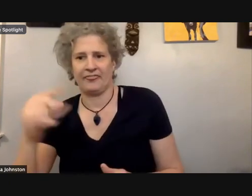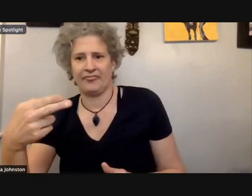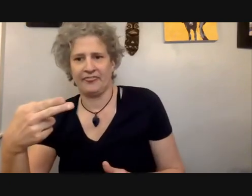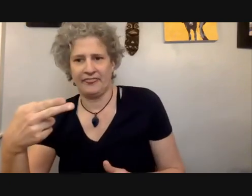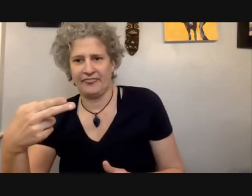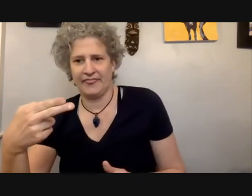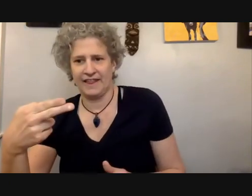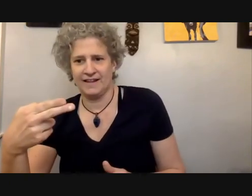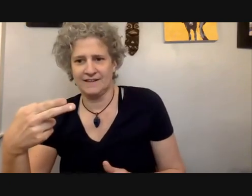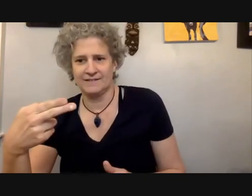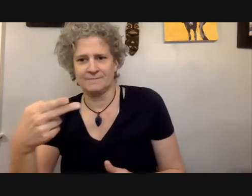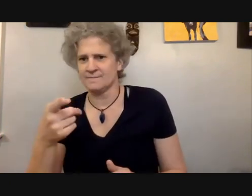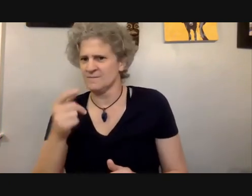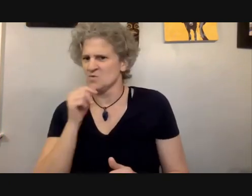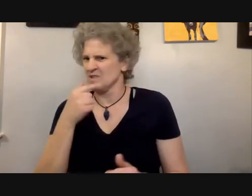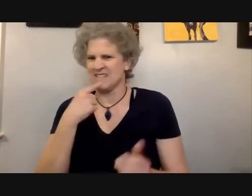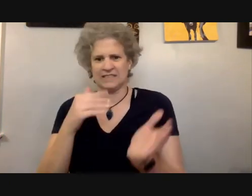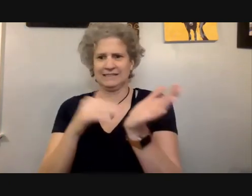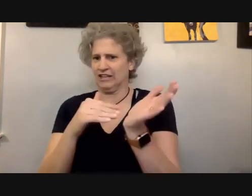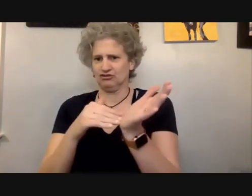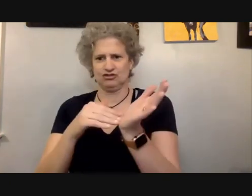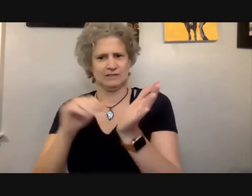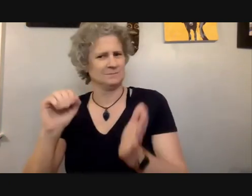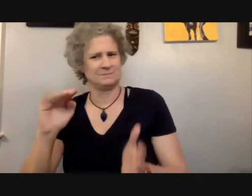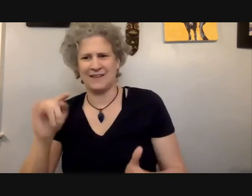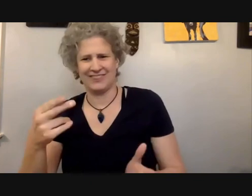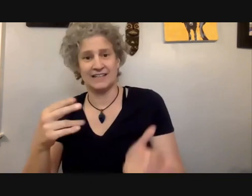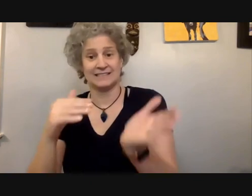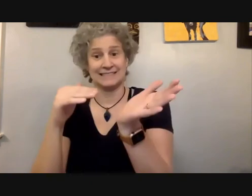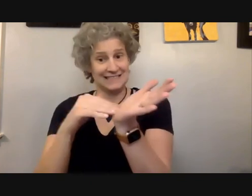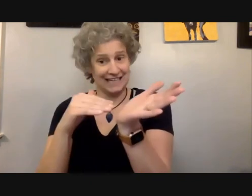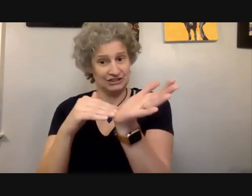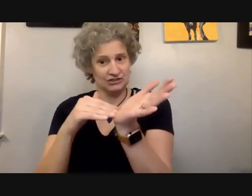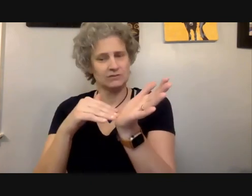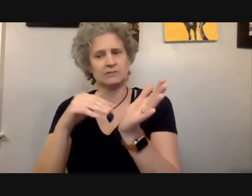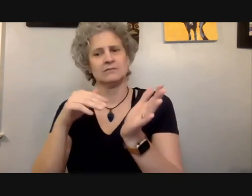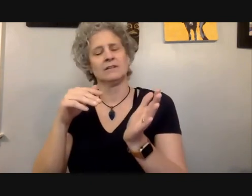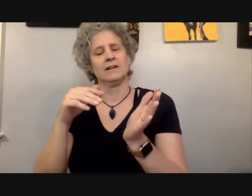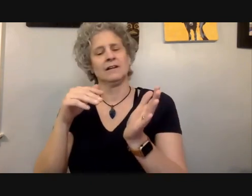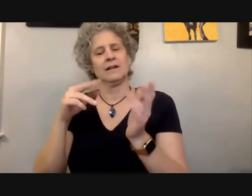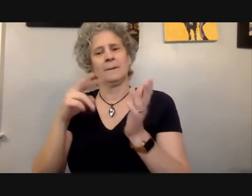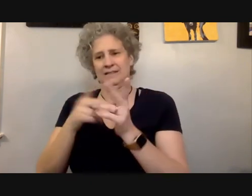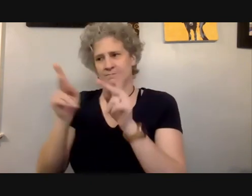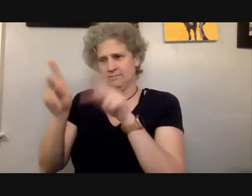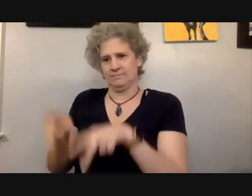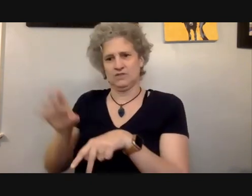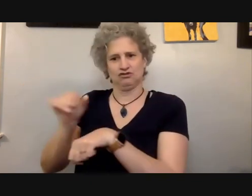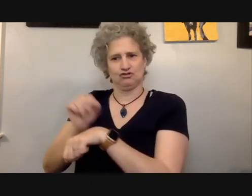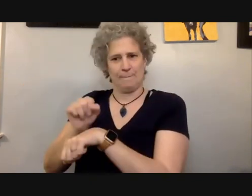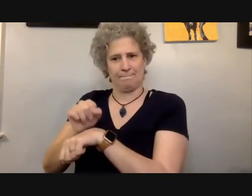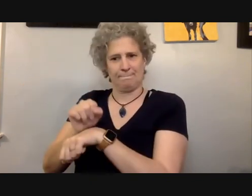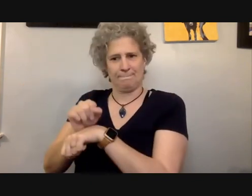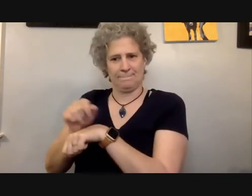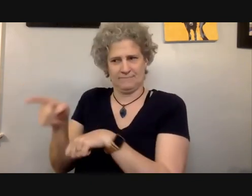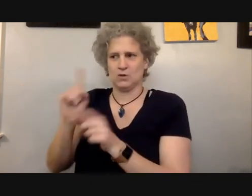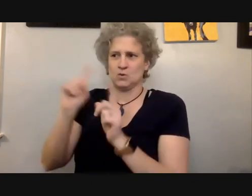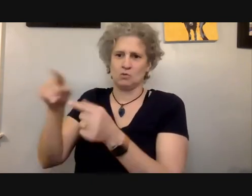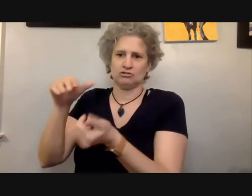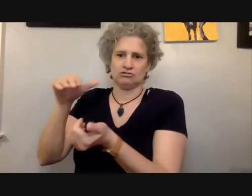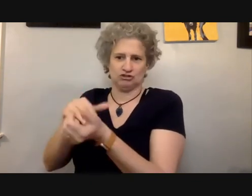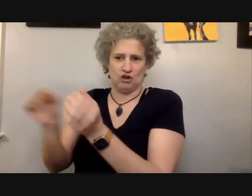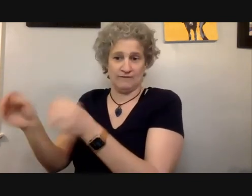this, and then sign Smith for Dr. Smith. Okay, this is not a title. This is a noun, the doctor.